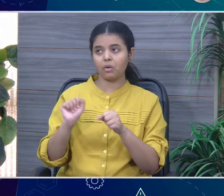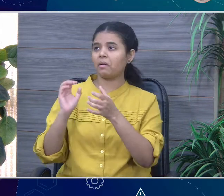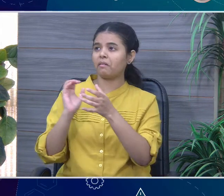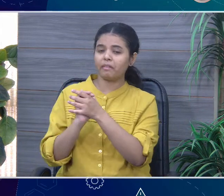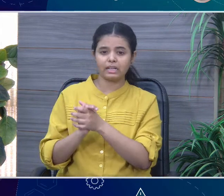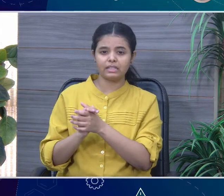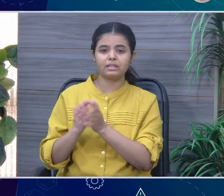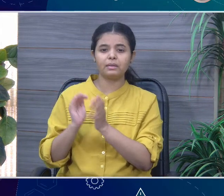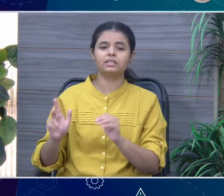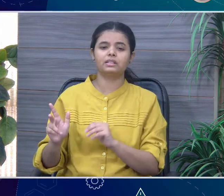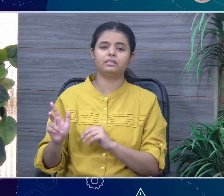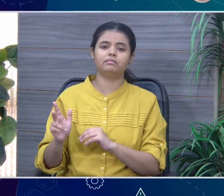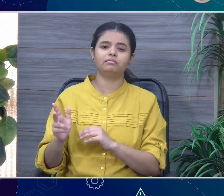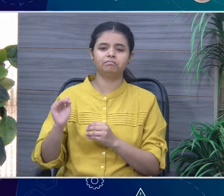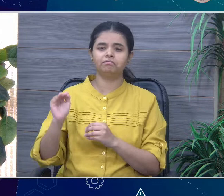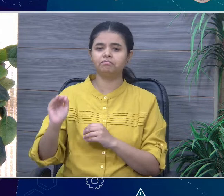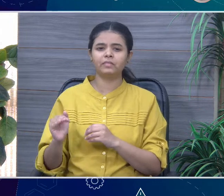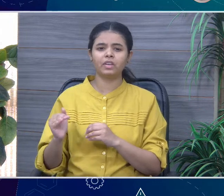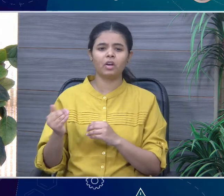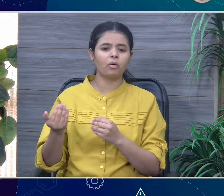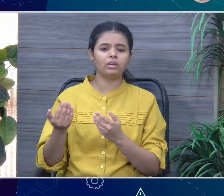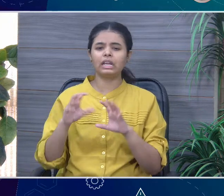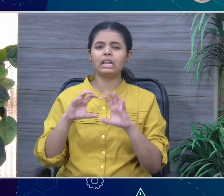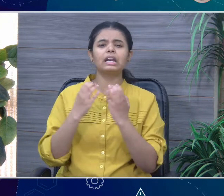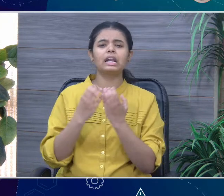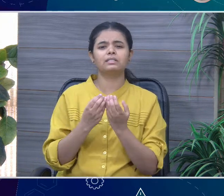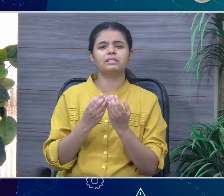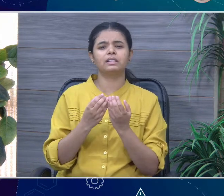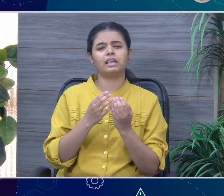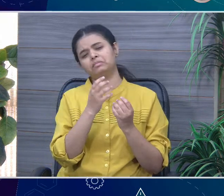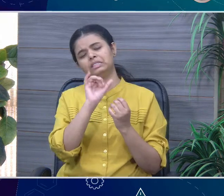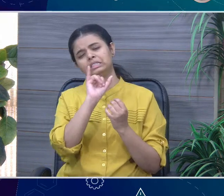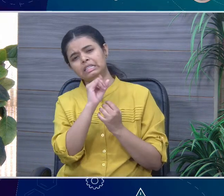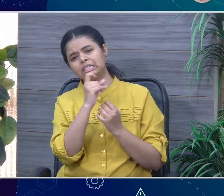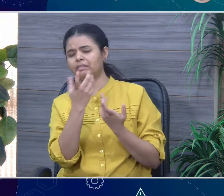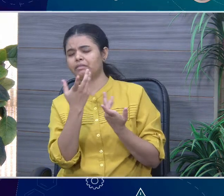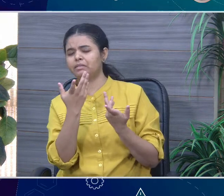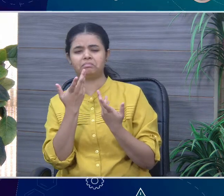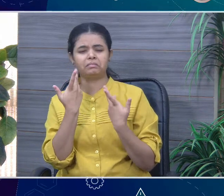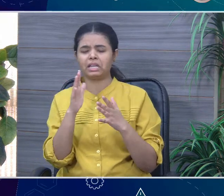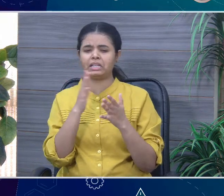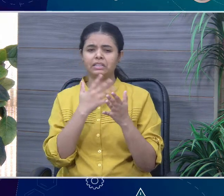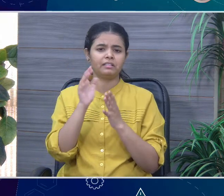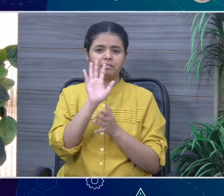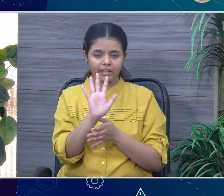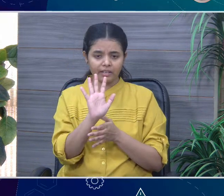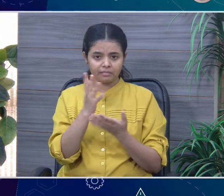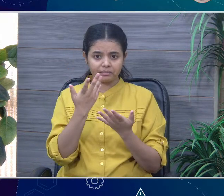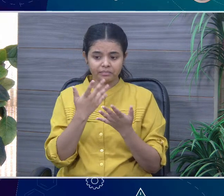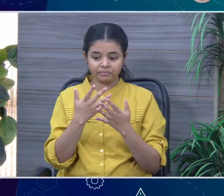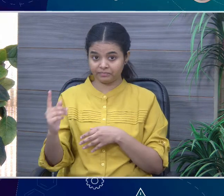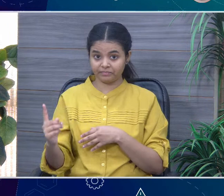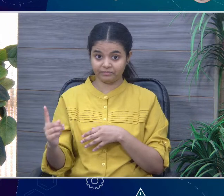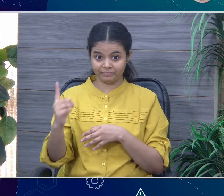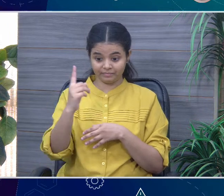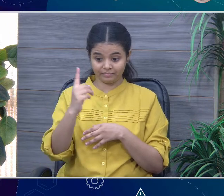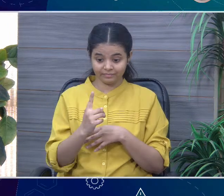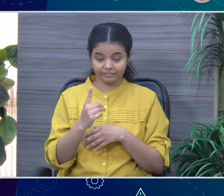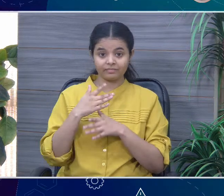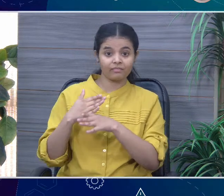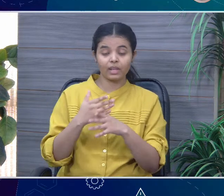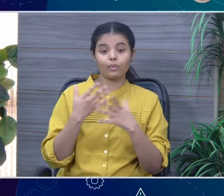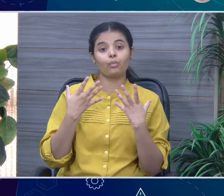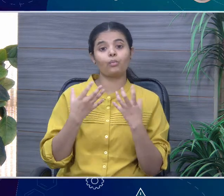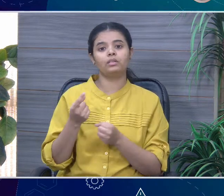who are in primary or middle school classes, and they come and they want to share with